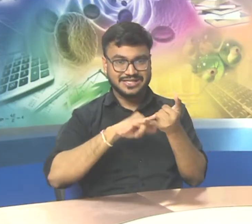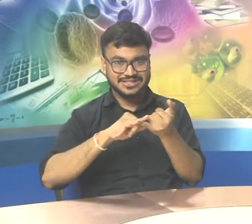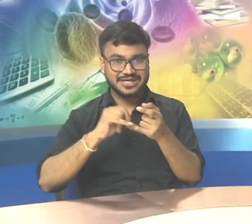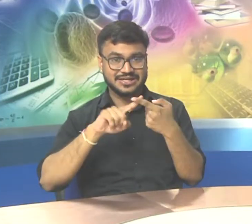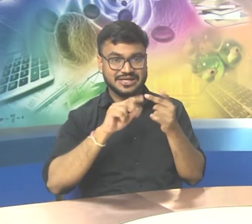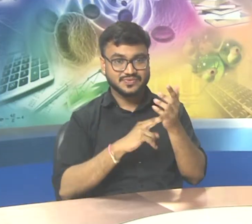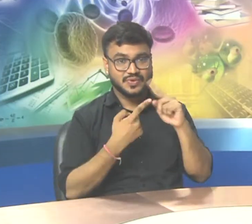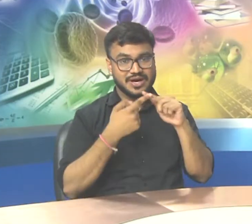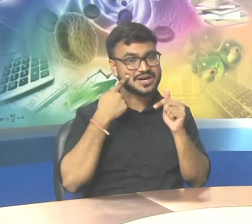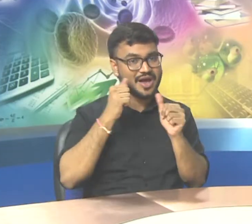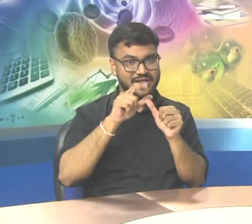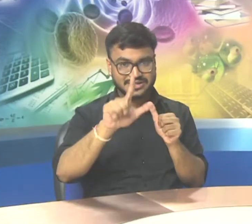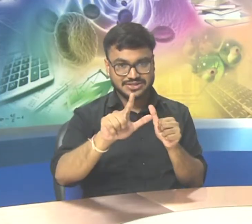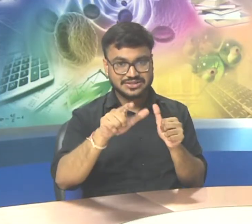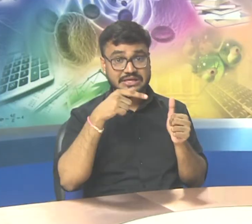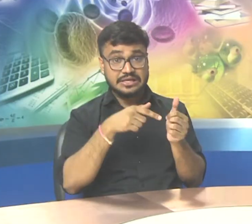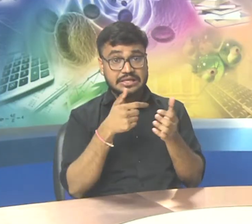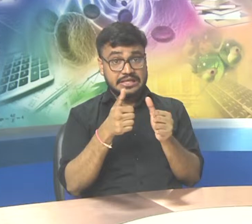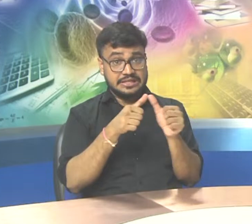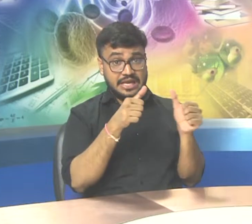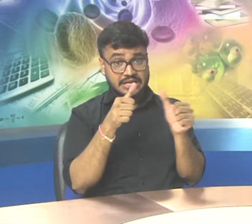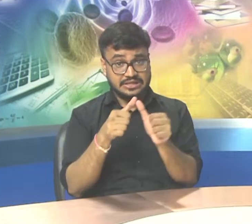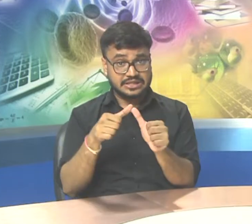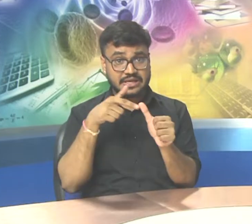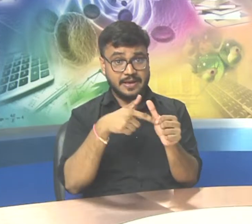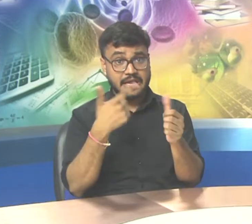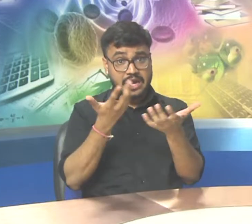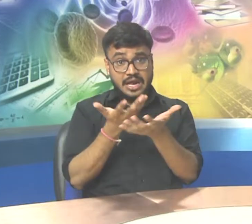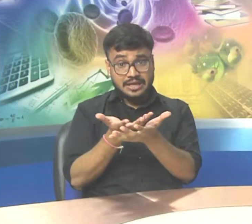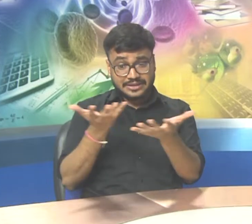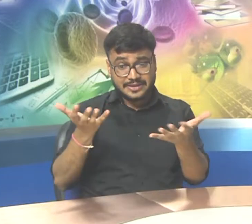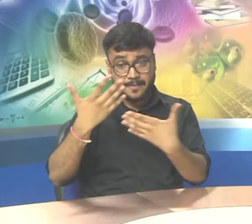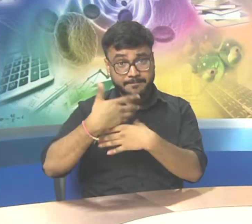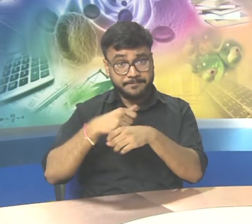so they must be obtained from food.